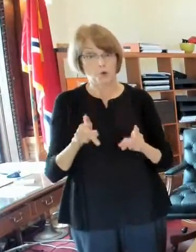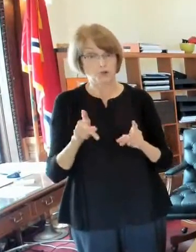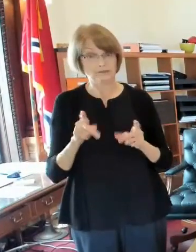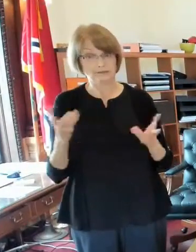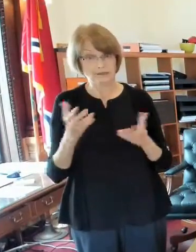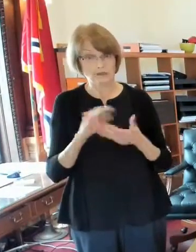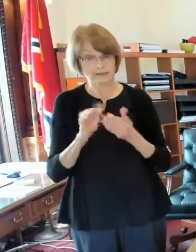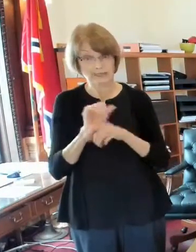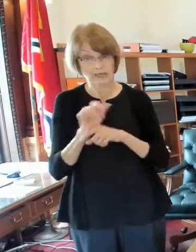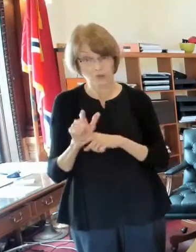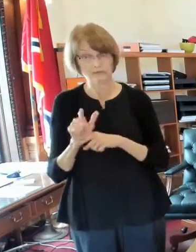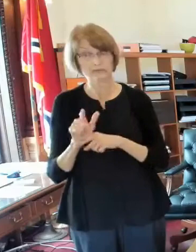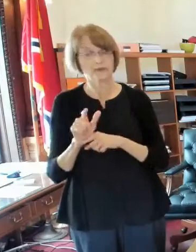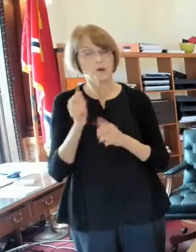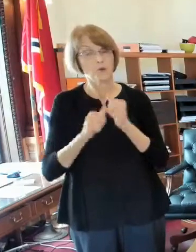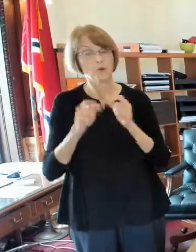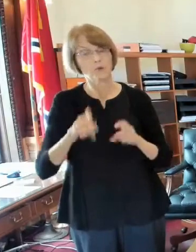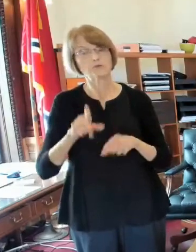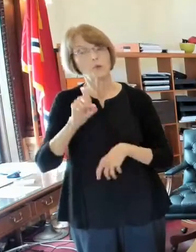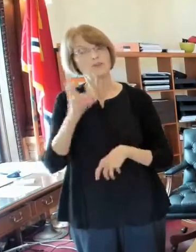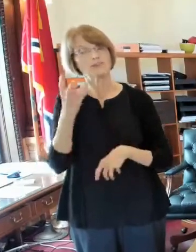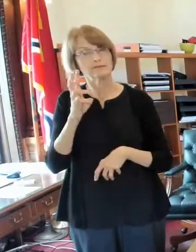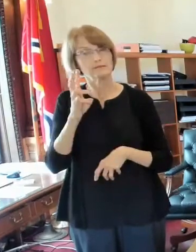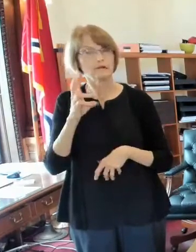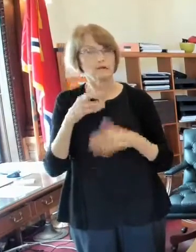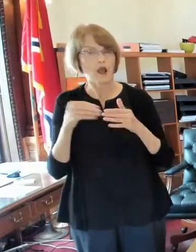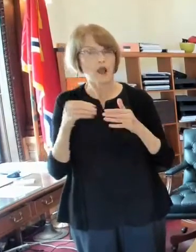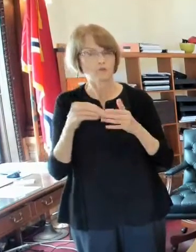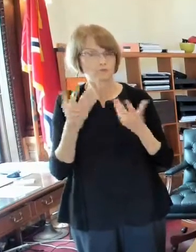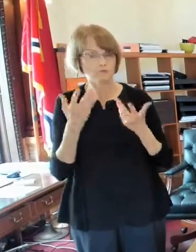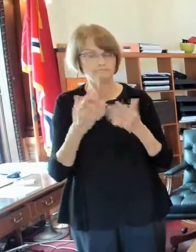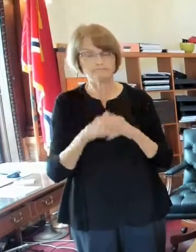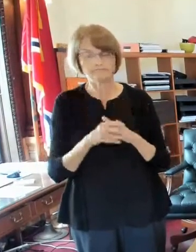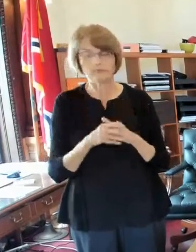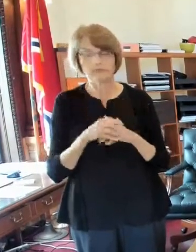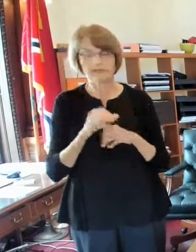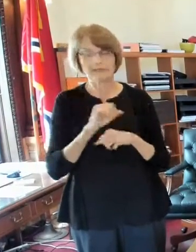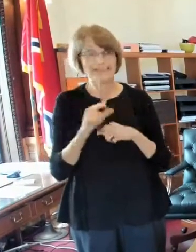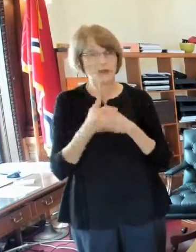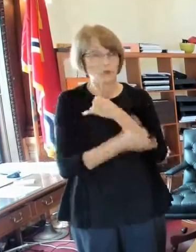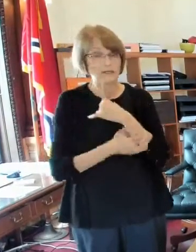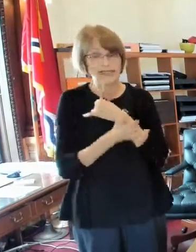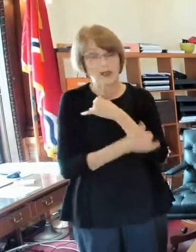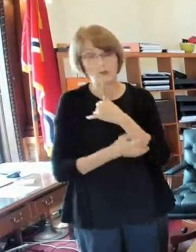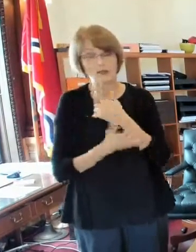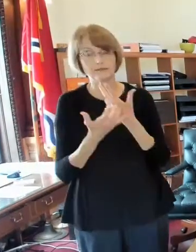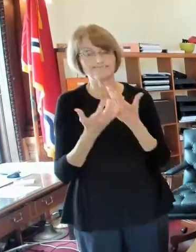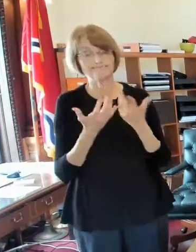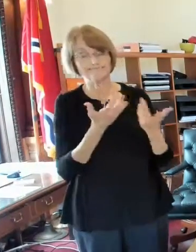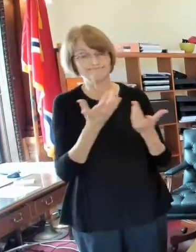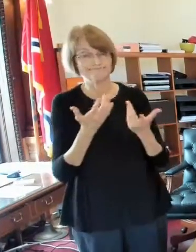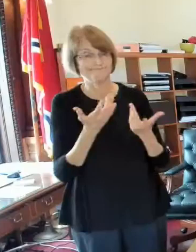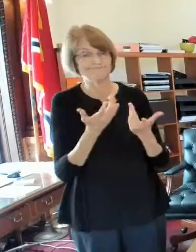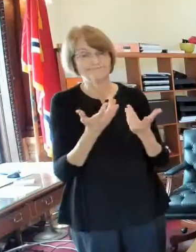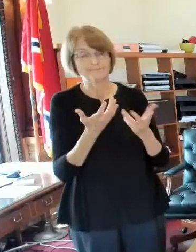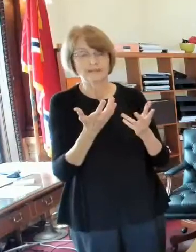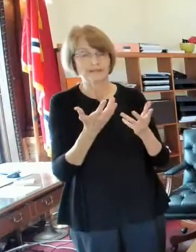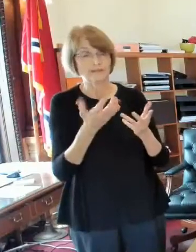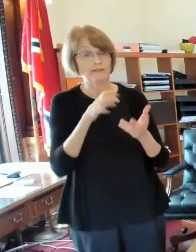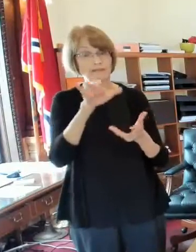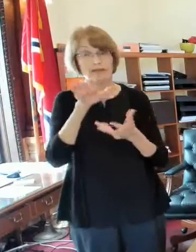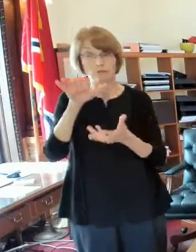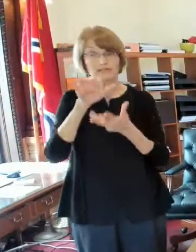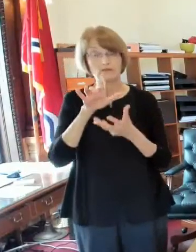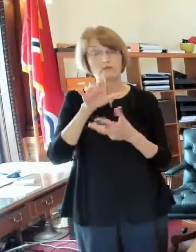St. Louis. St. Louis County, through no fault of their own, or I guess to their credit, they received $175